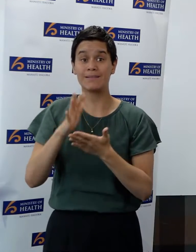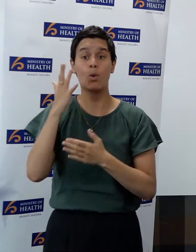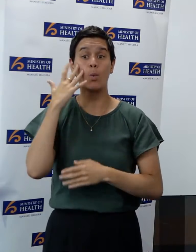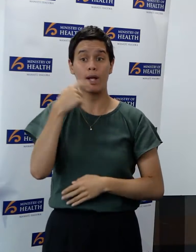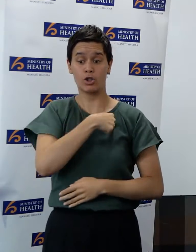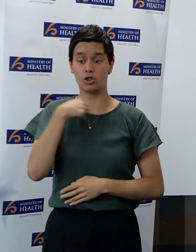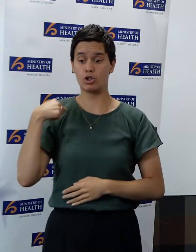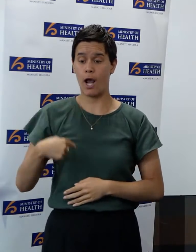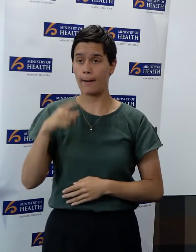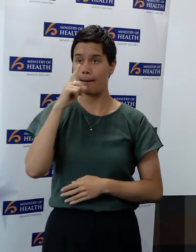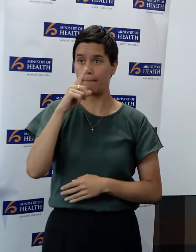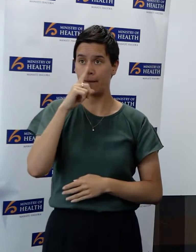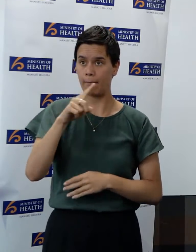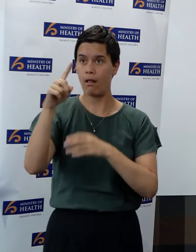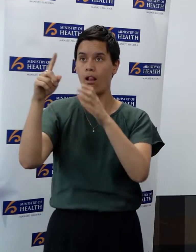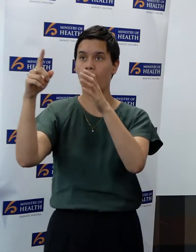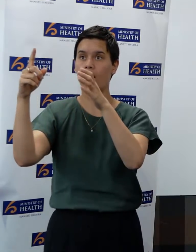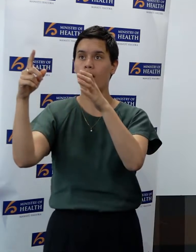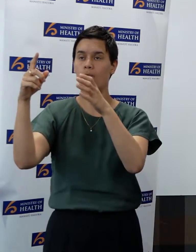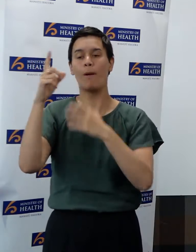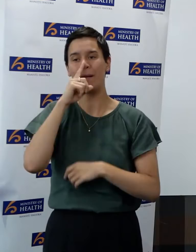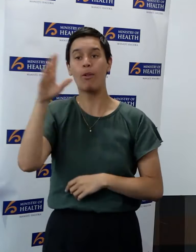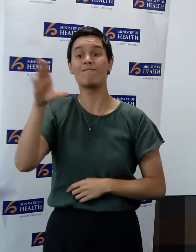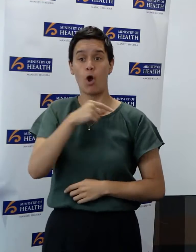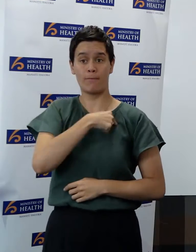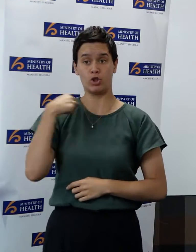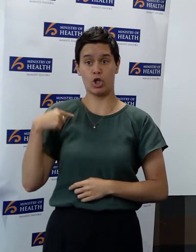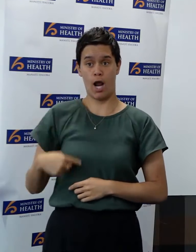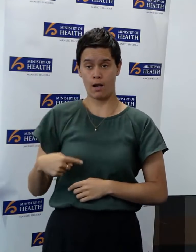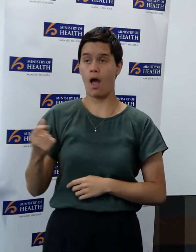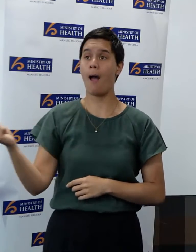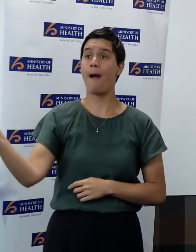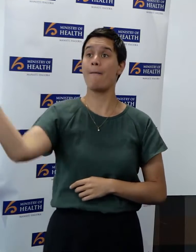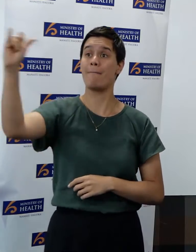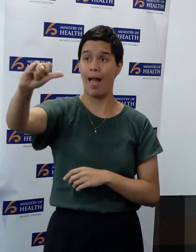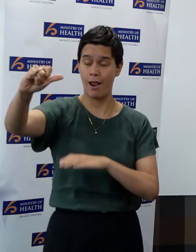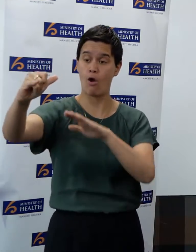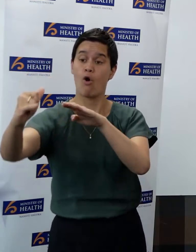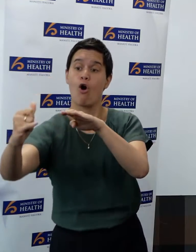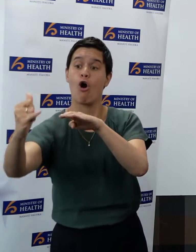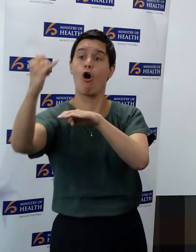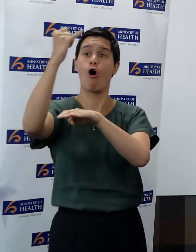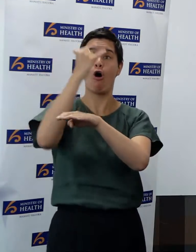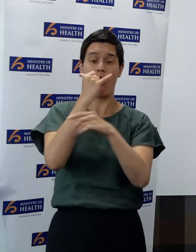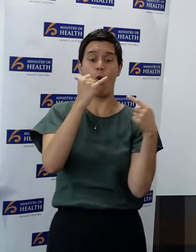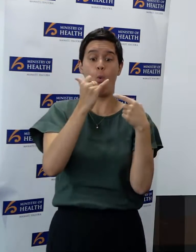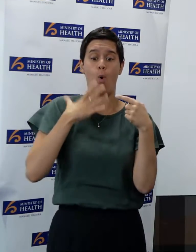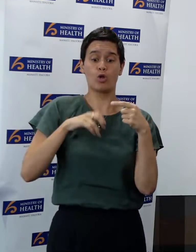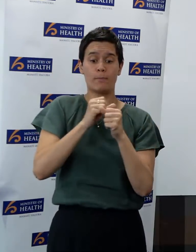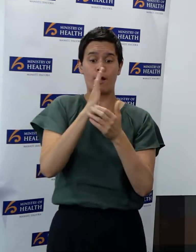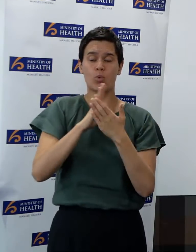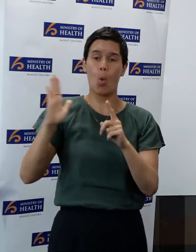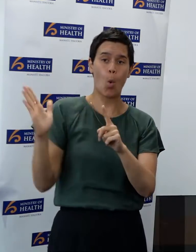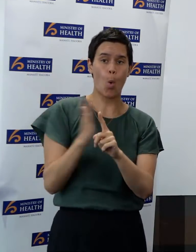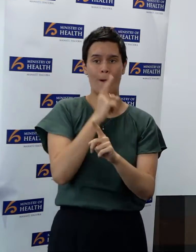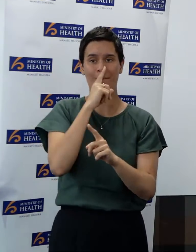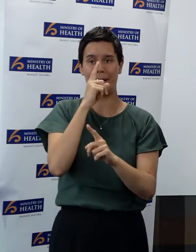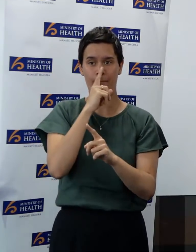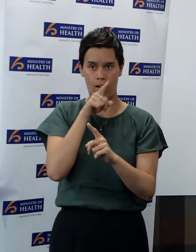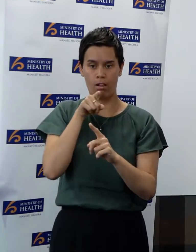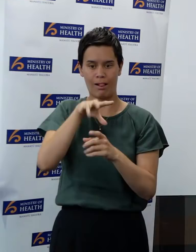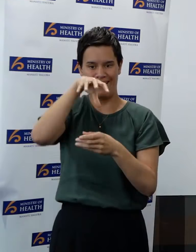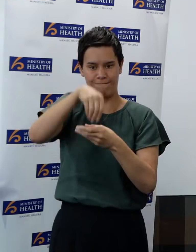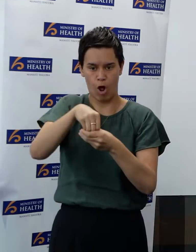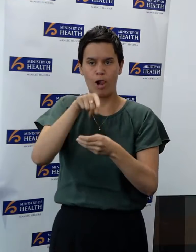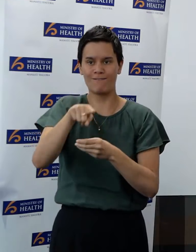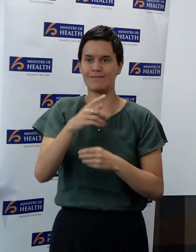protect the Air New Zealand staff and crew who are bringing them back, and also thinking about what are the appropriate public health measures once